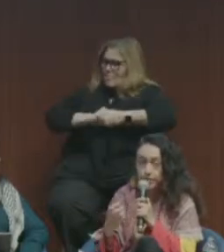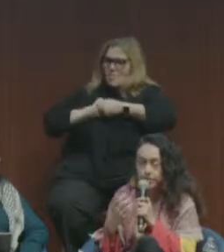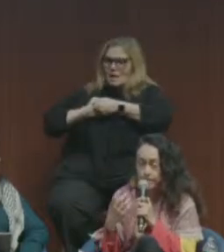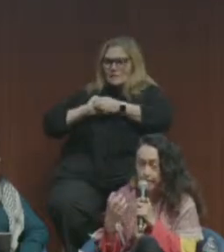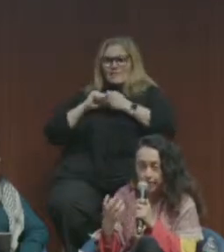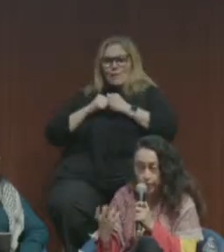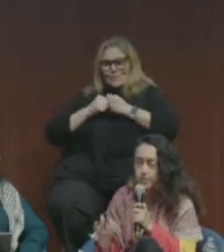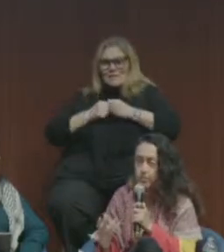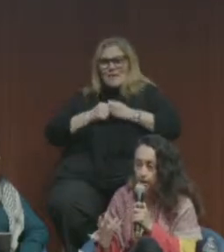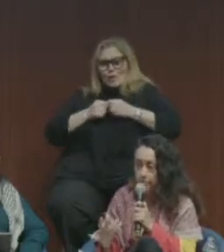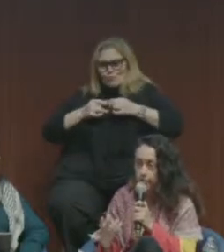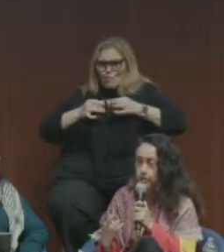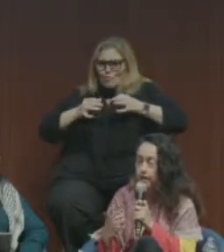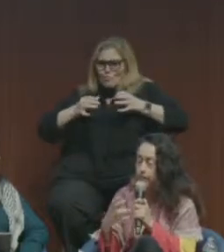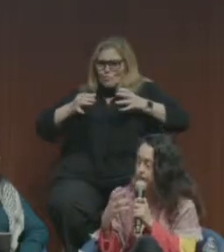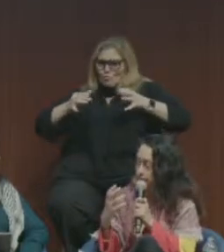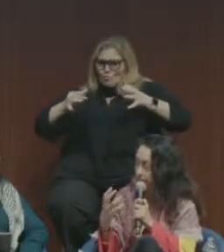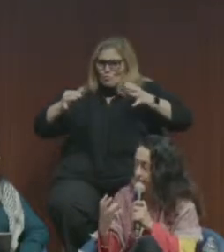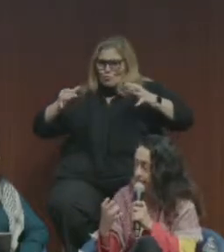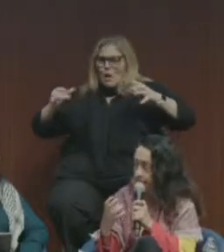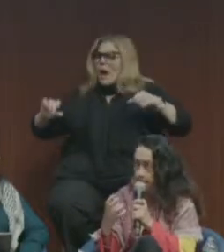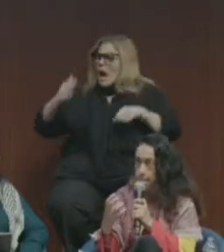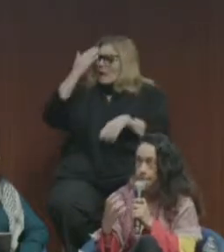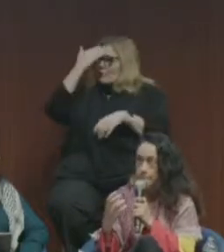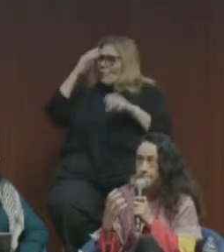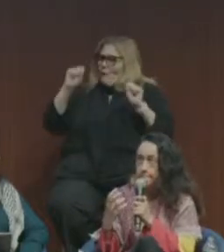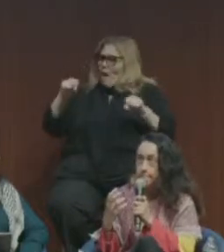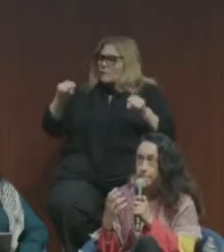grow? Because I know it's possible, and I feel like